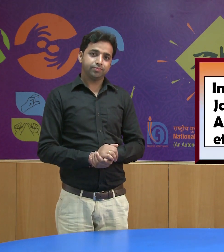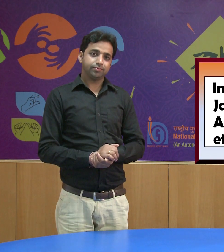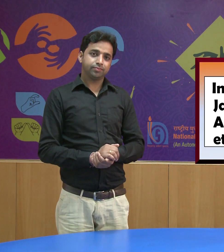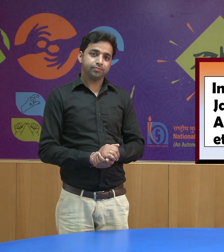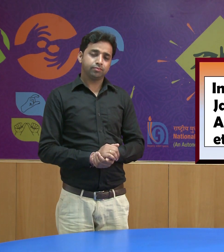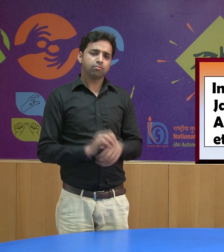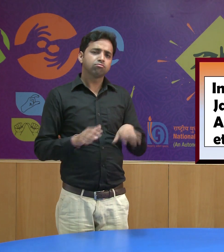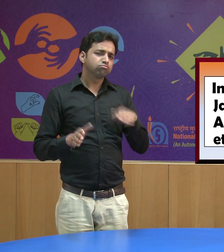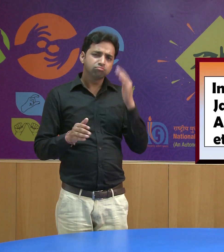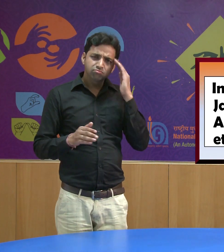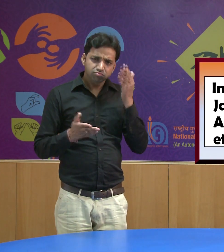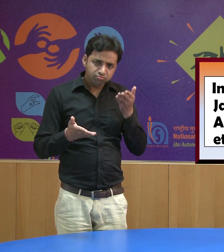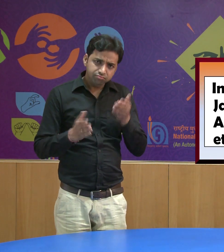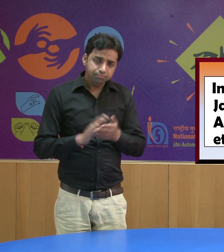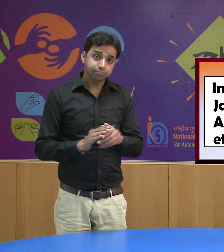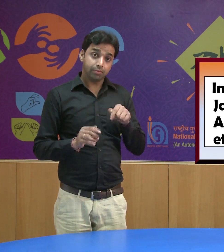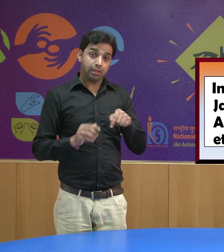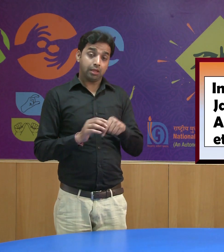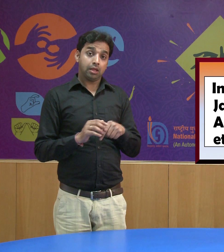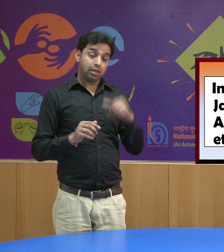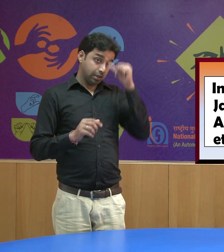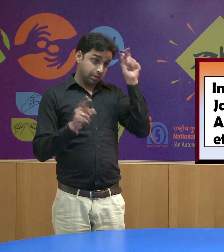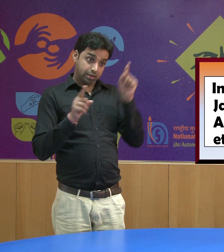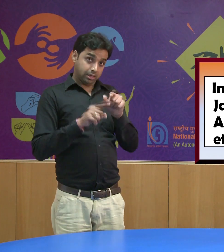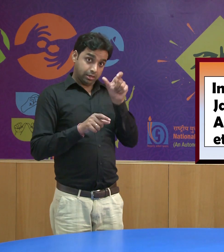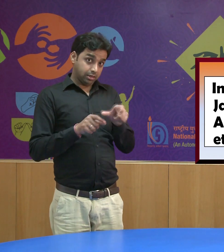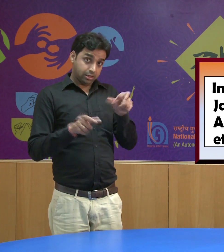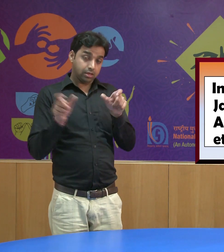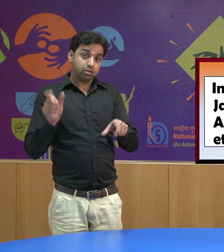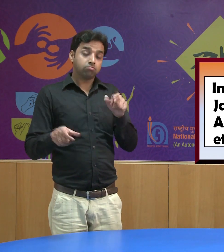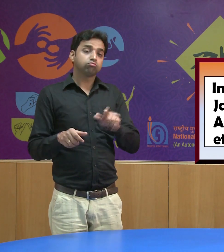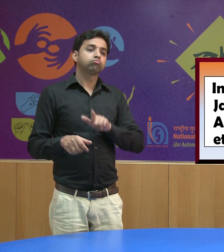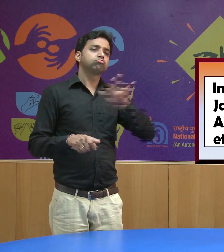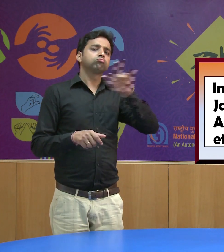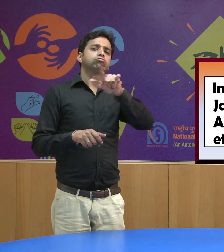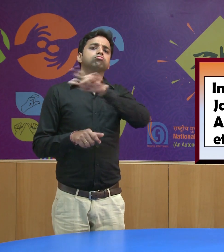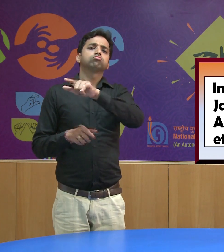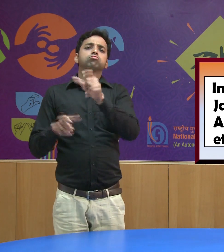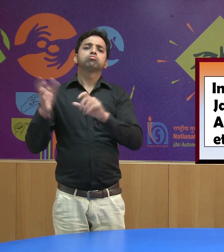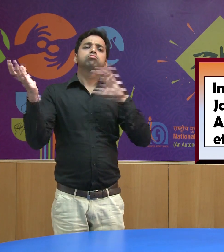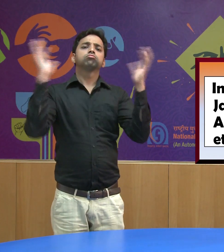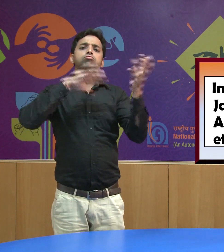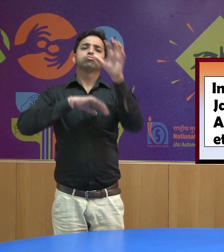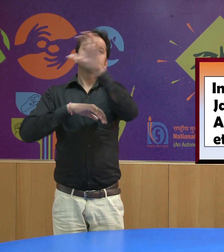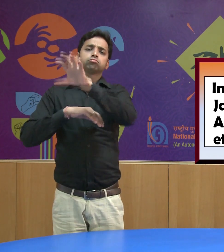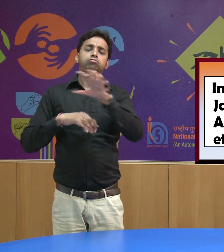do you know that Indians went to many places like China,